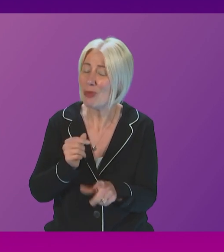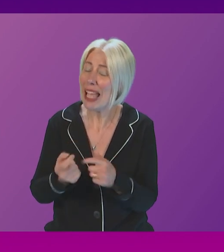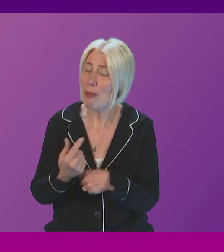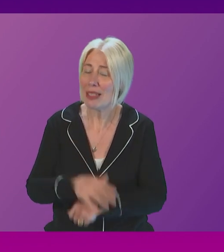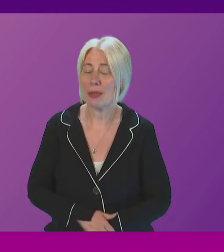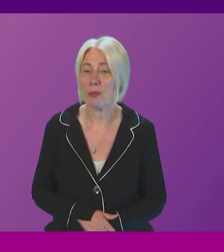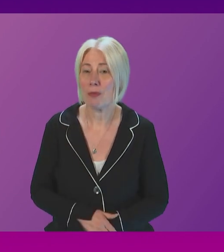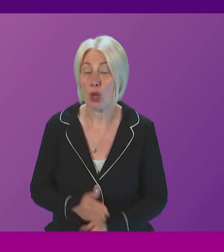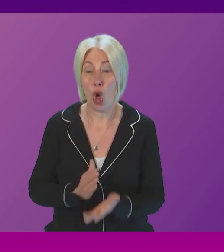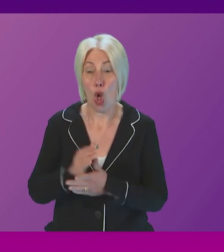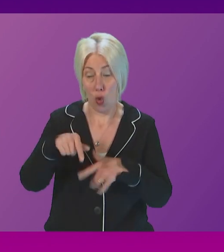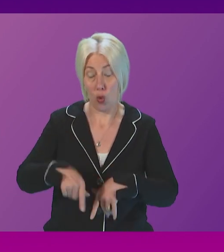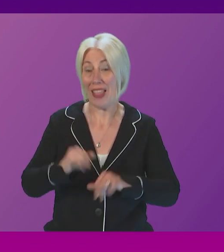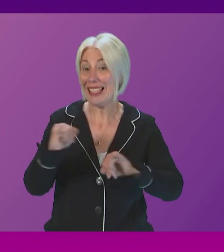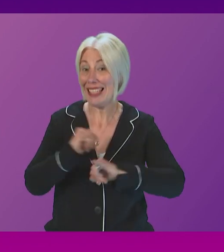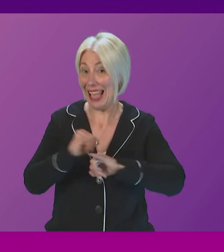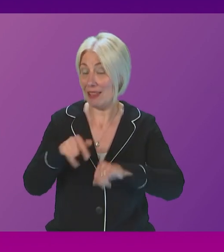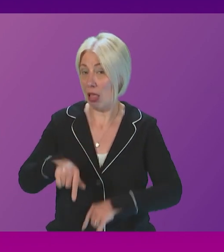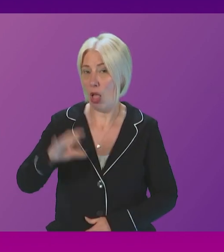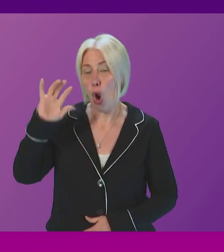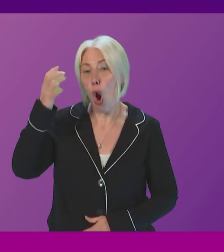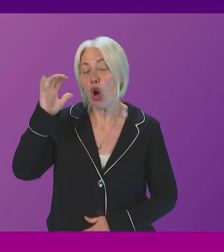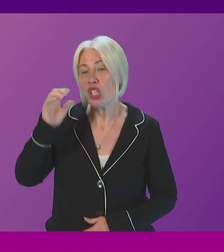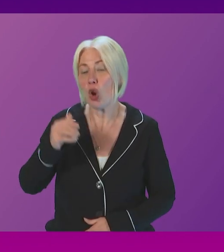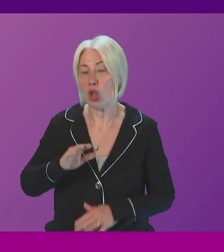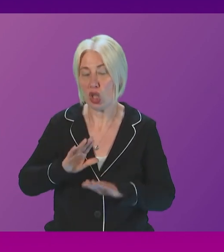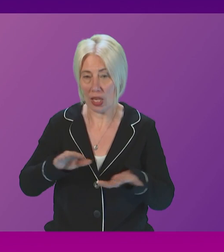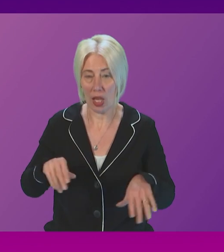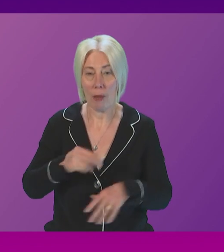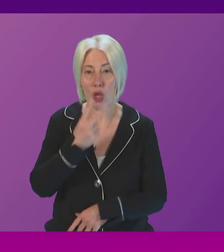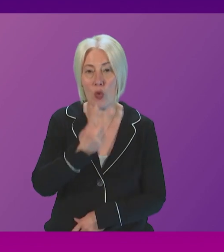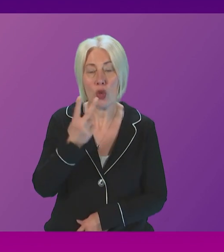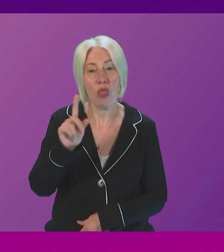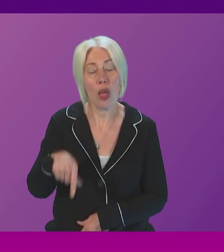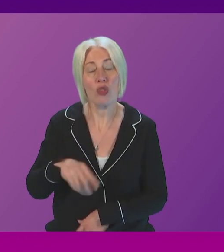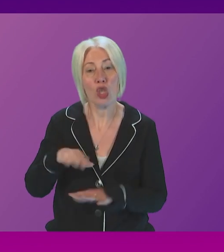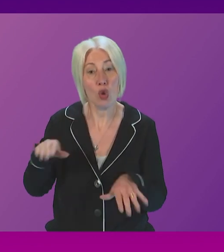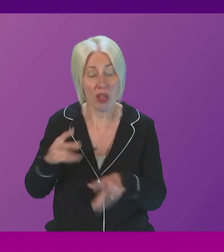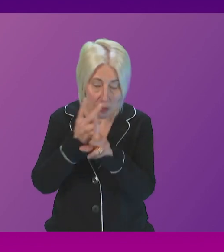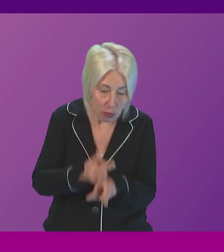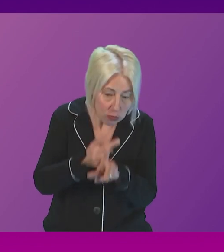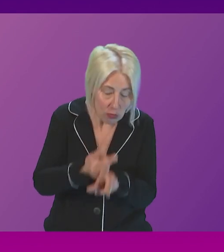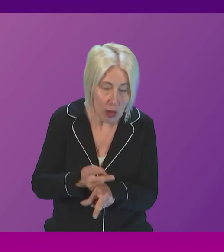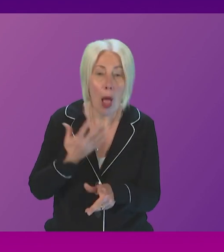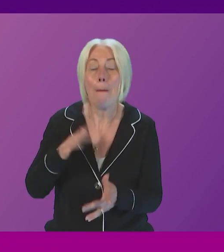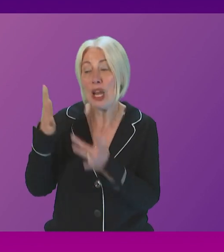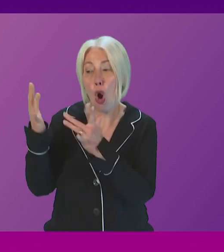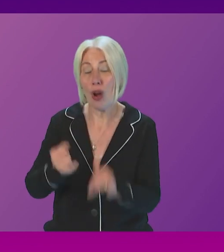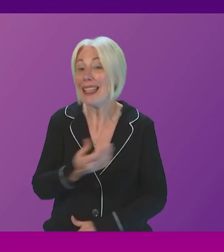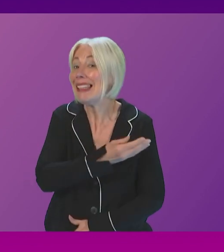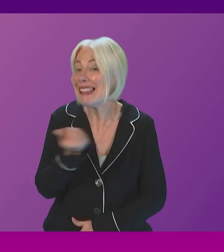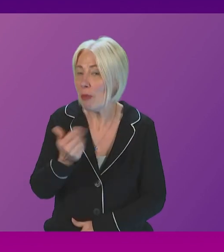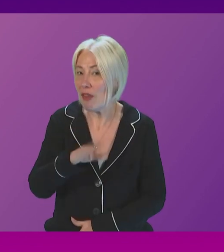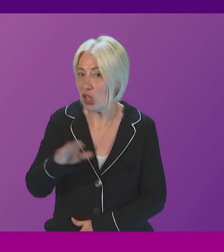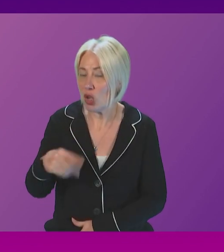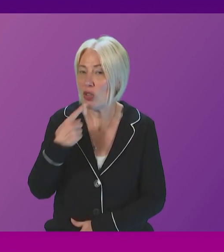During the period of this scandal, the audiology department provided care to more than 22,000 children. An audit of some of the children identified that it